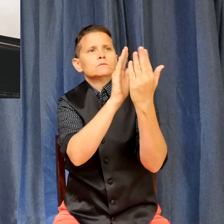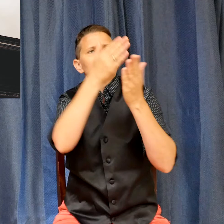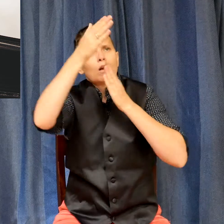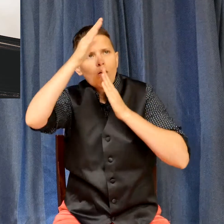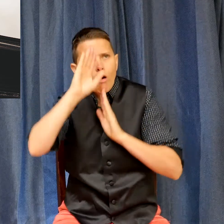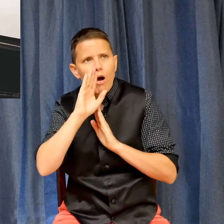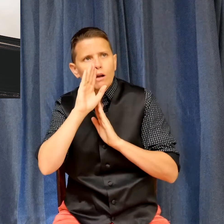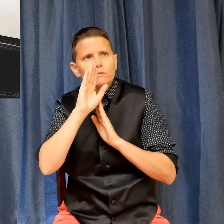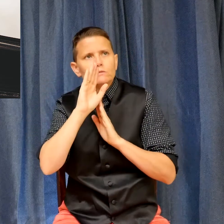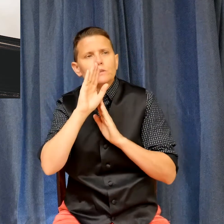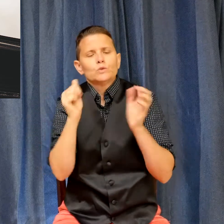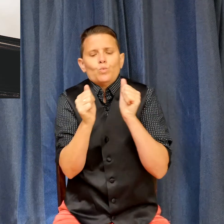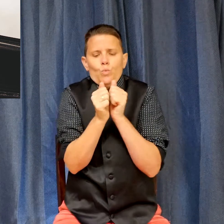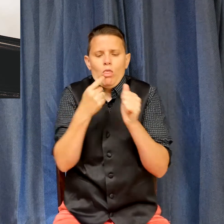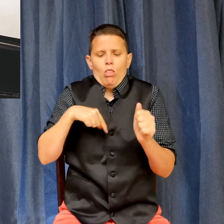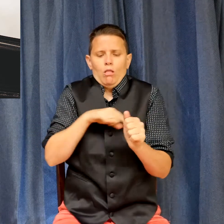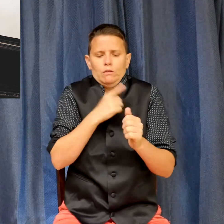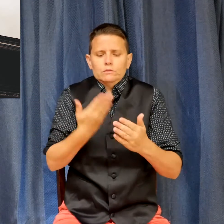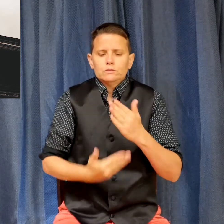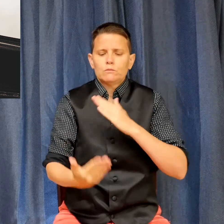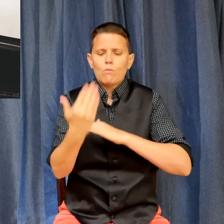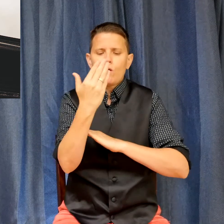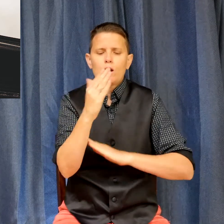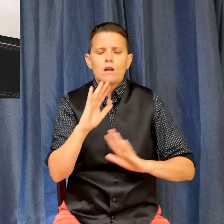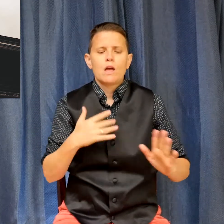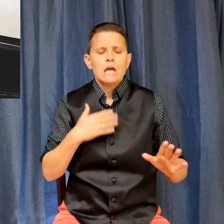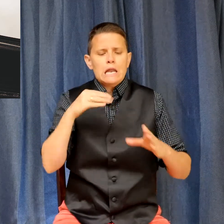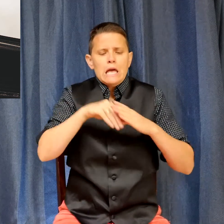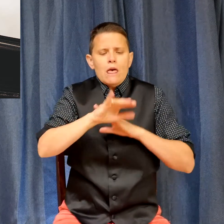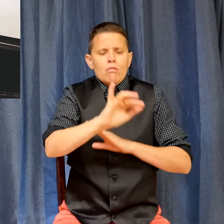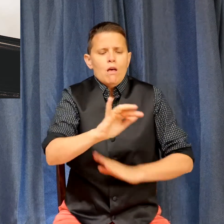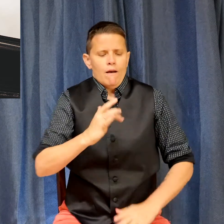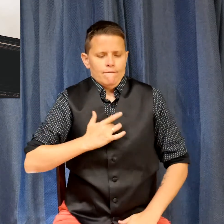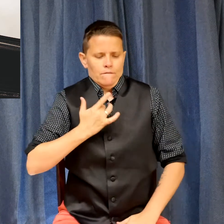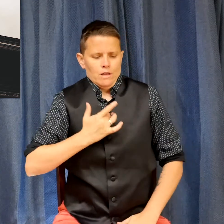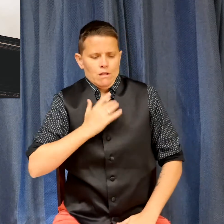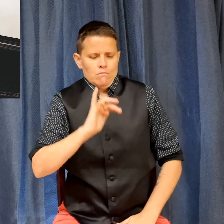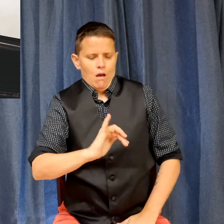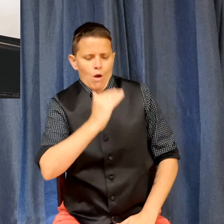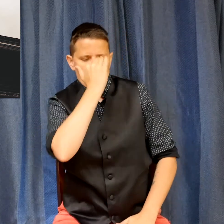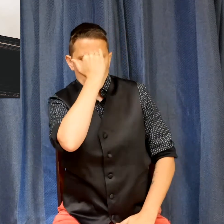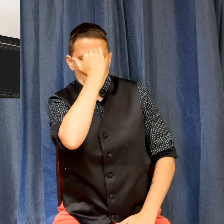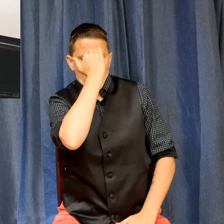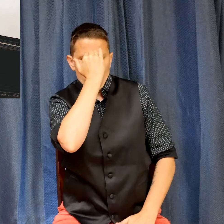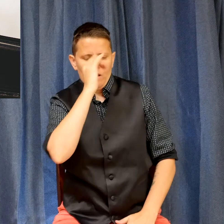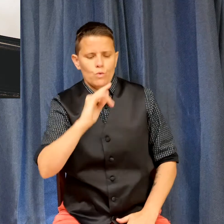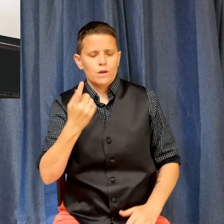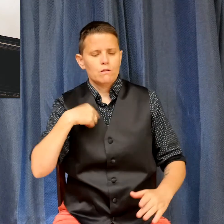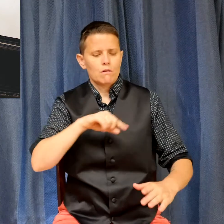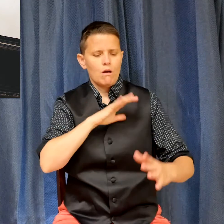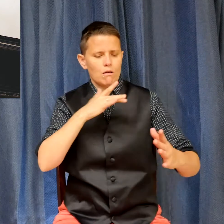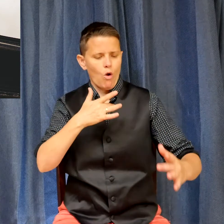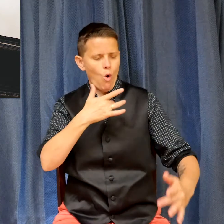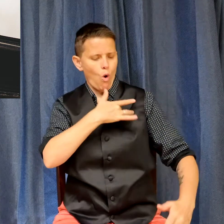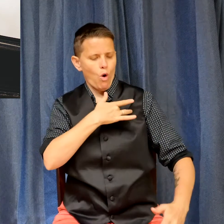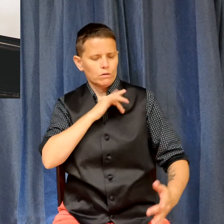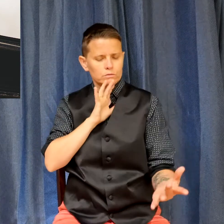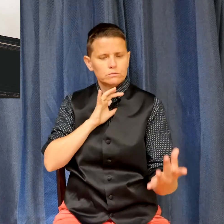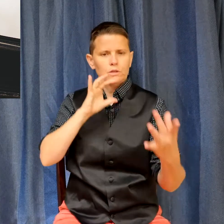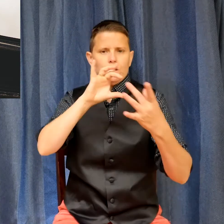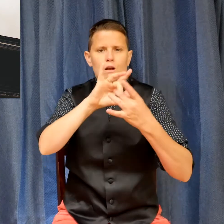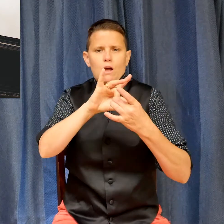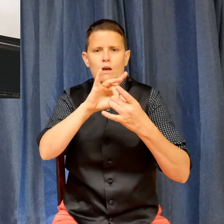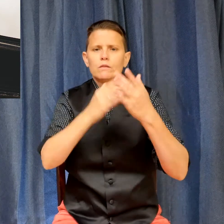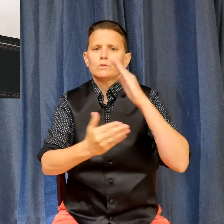expressions right now. And it is in that place that we connect with our very hearts. And so this morning, as we are gathered here